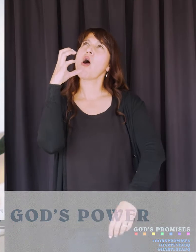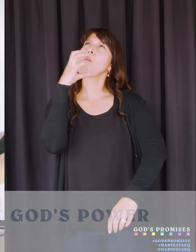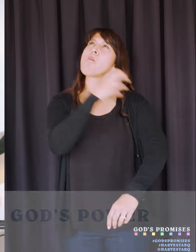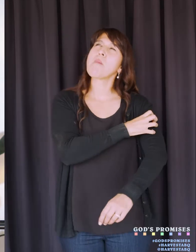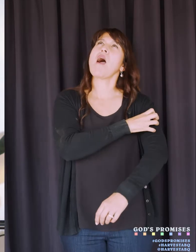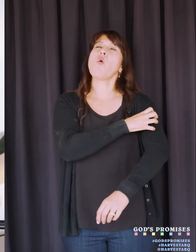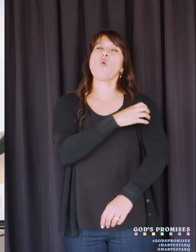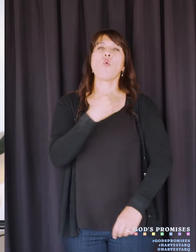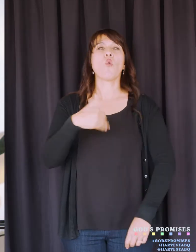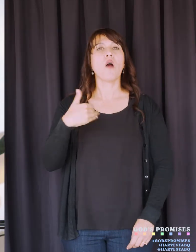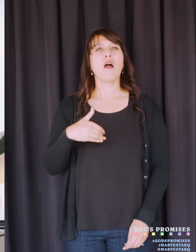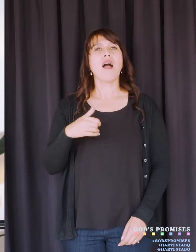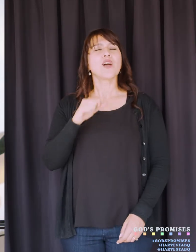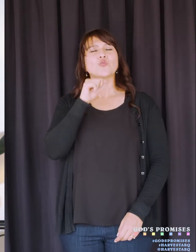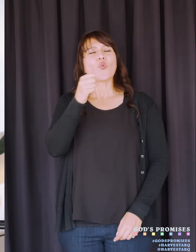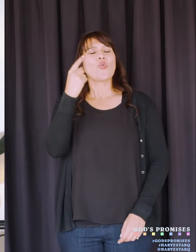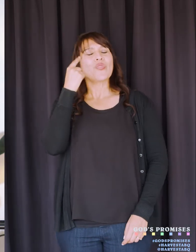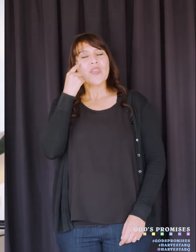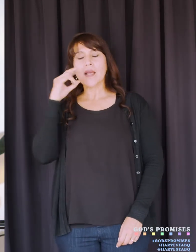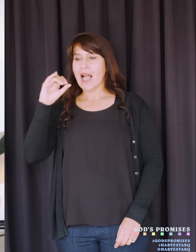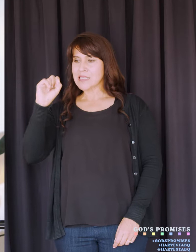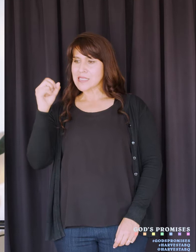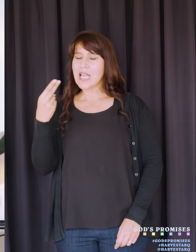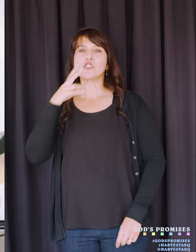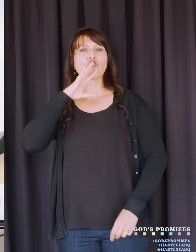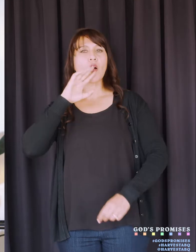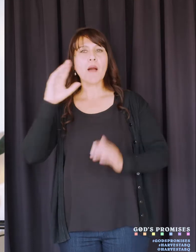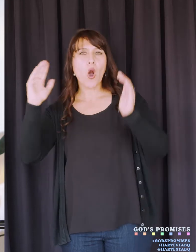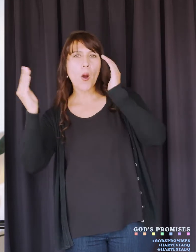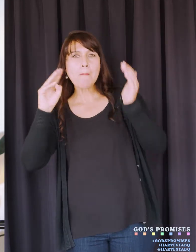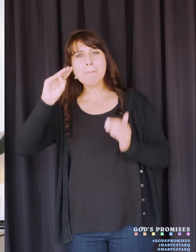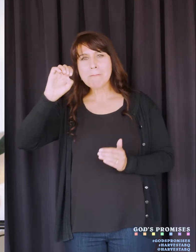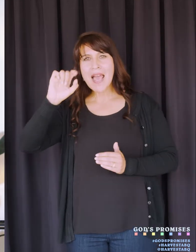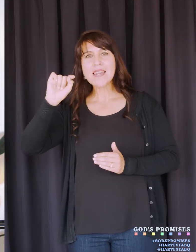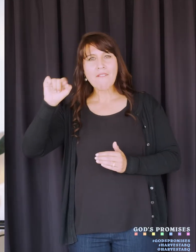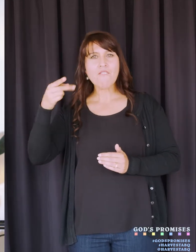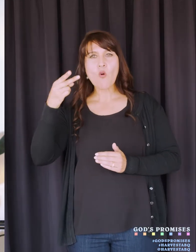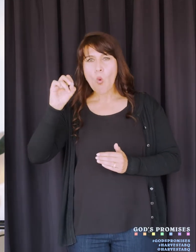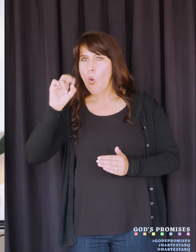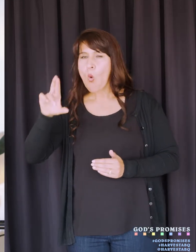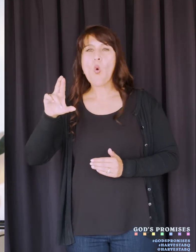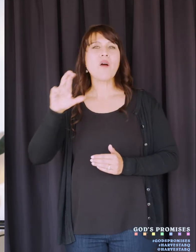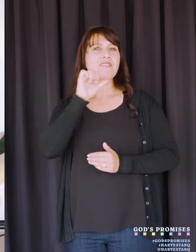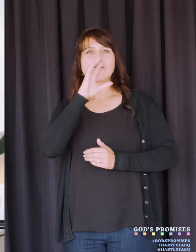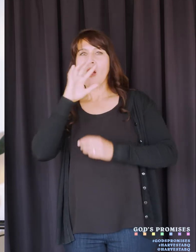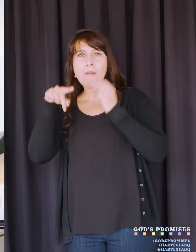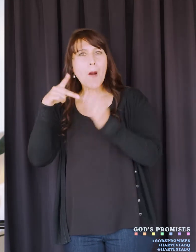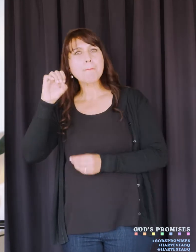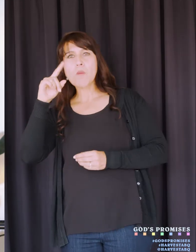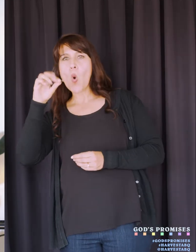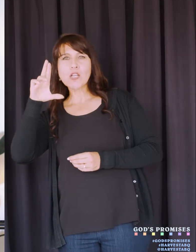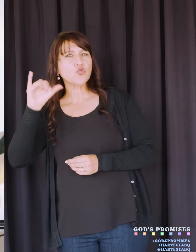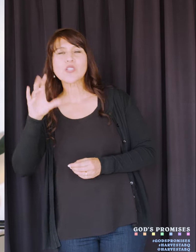I don't think Isaiah was talking metaphorically or poetically. He's literally telling them, go outside and look up.